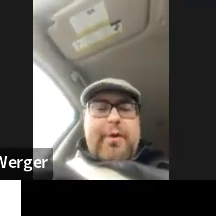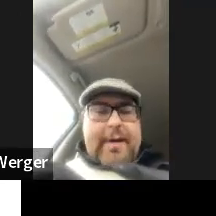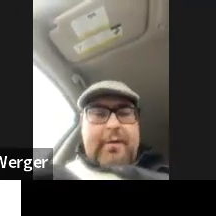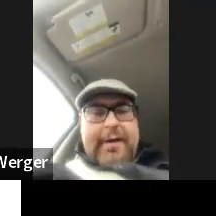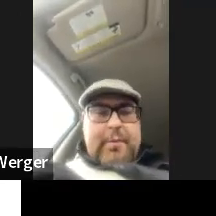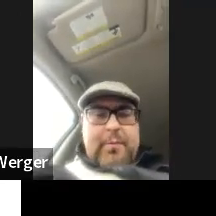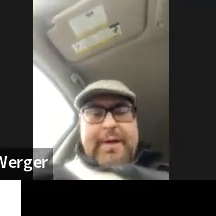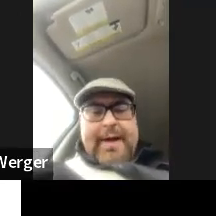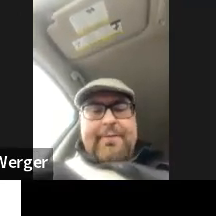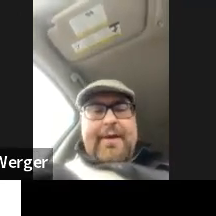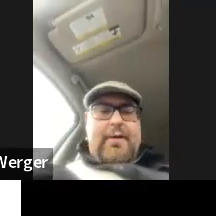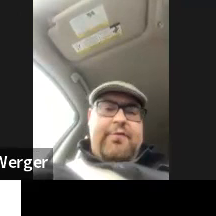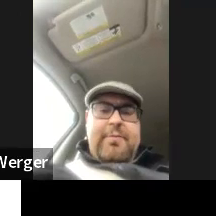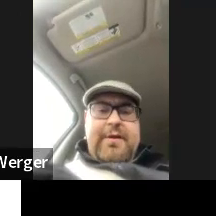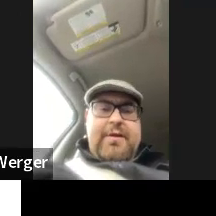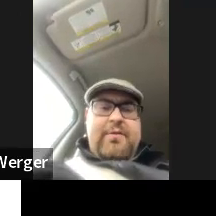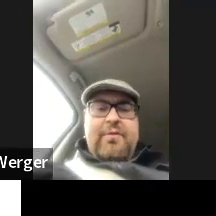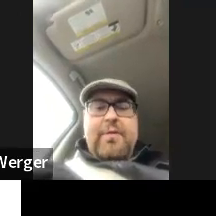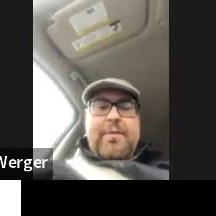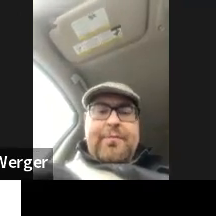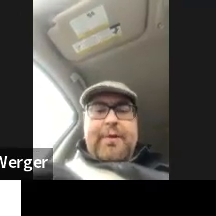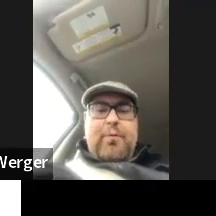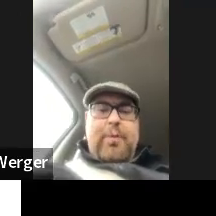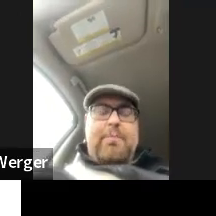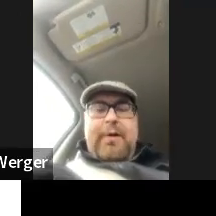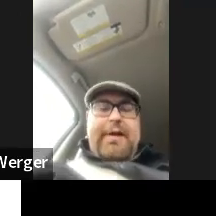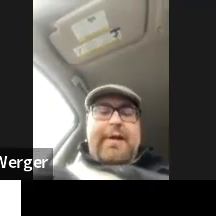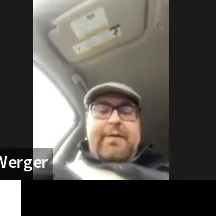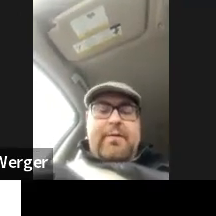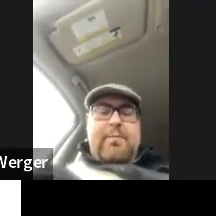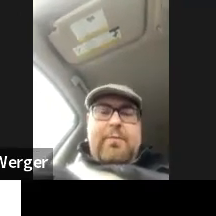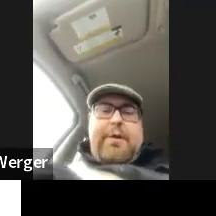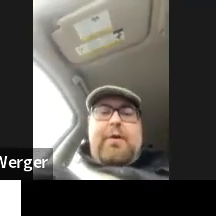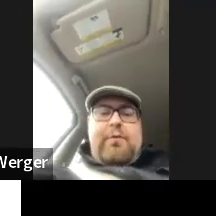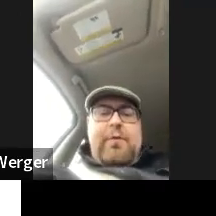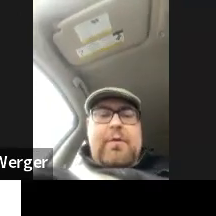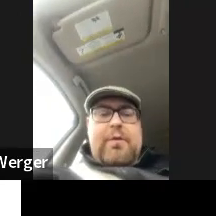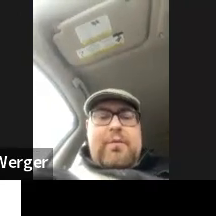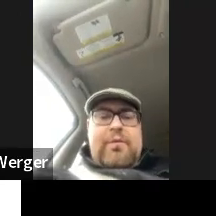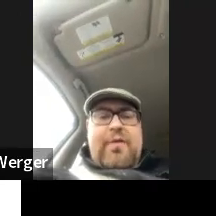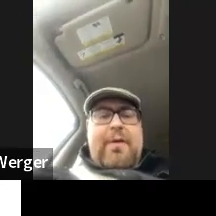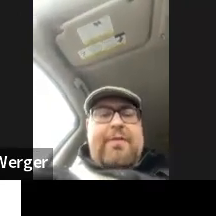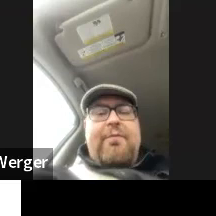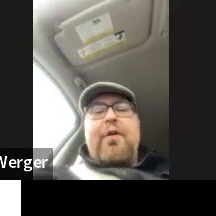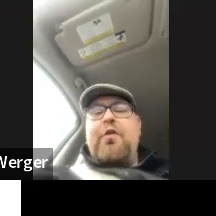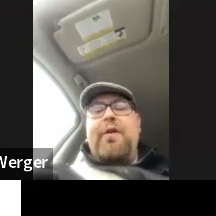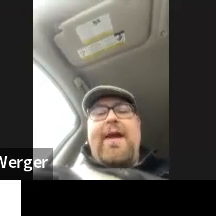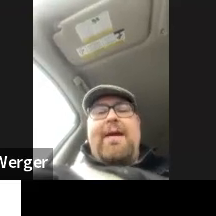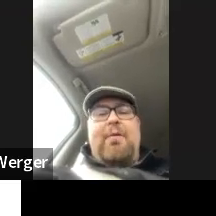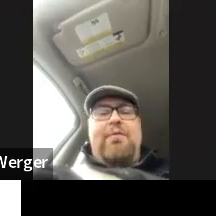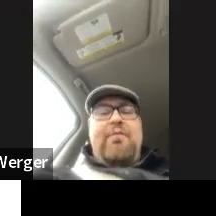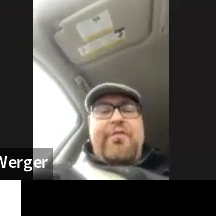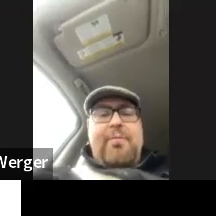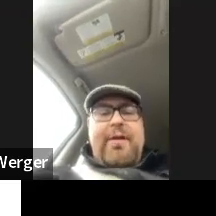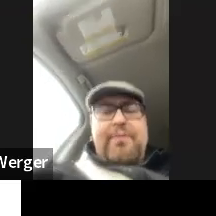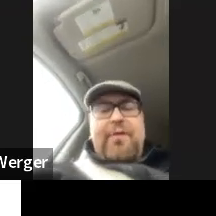know how like when we have the council meetings, we bring in, somebody from Voc Rehab